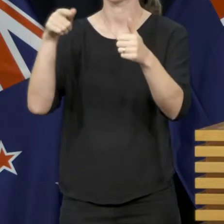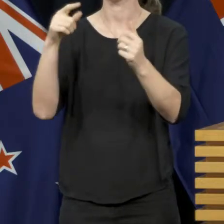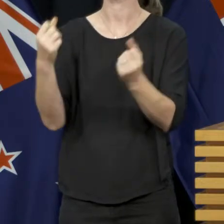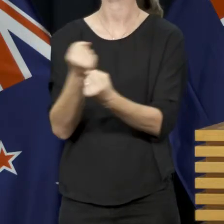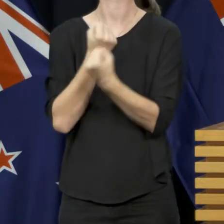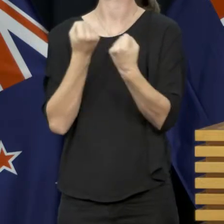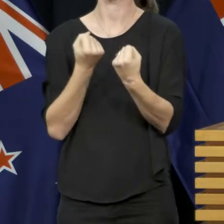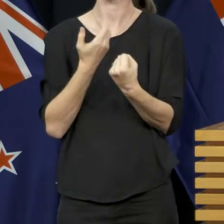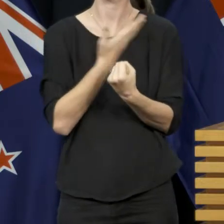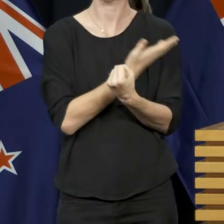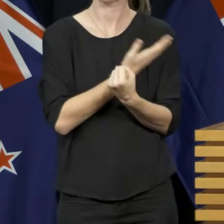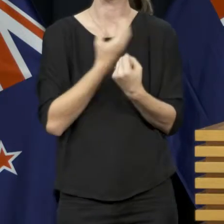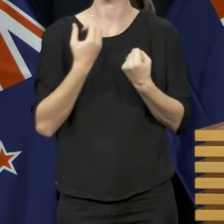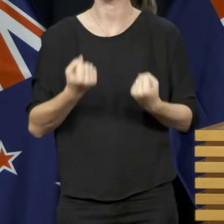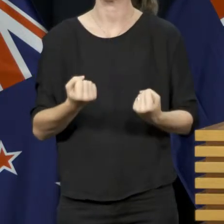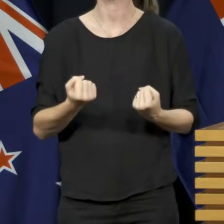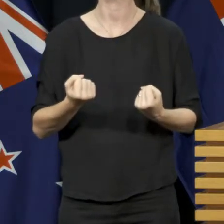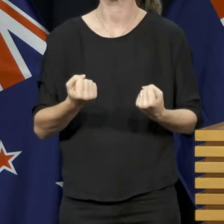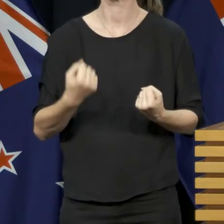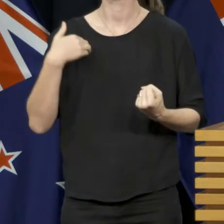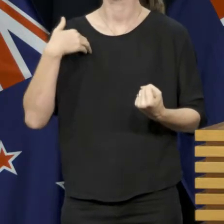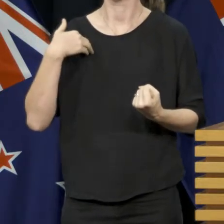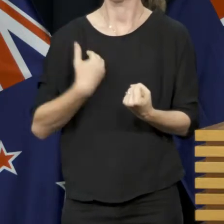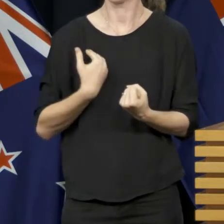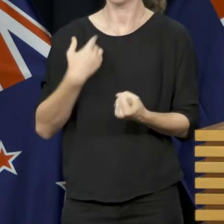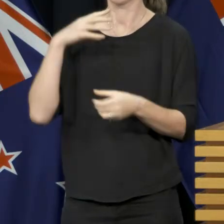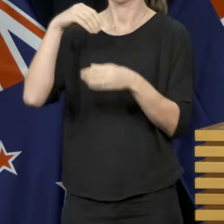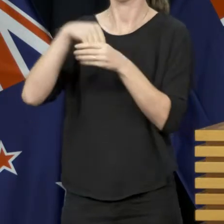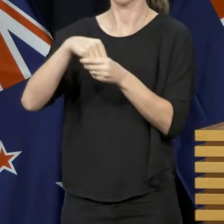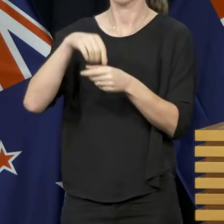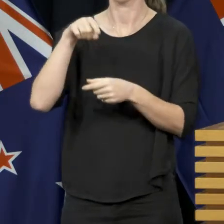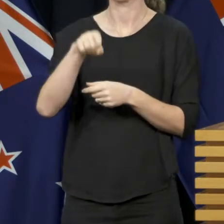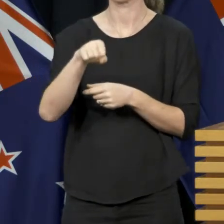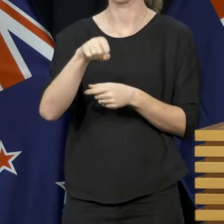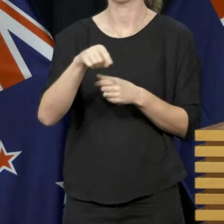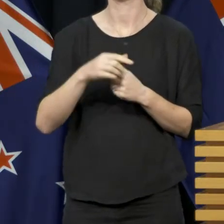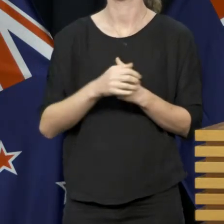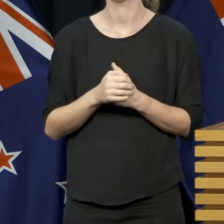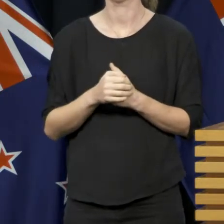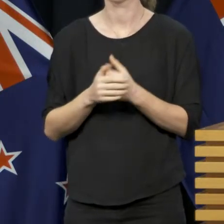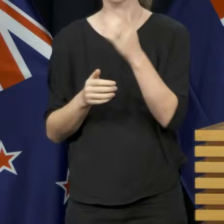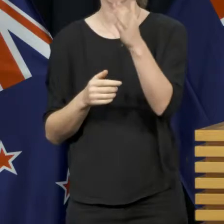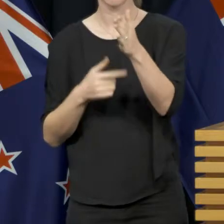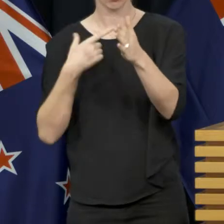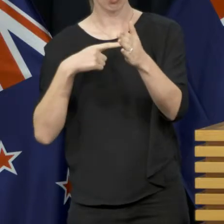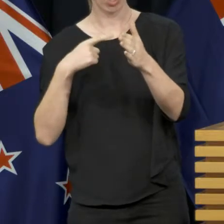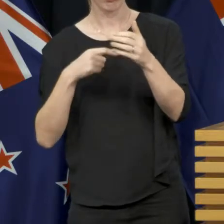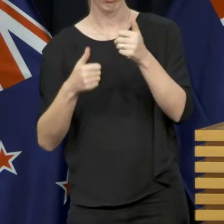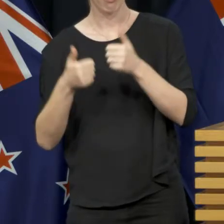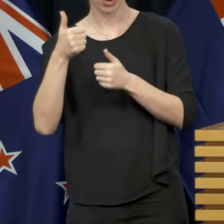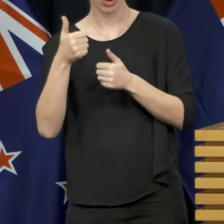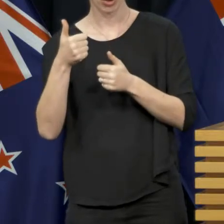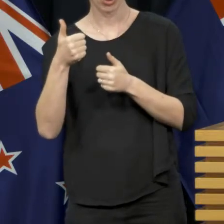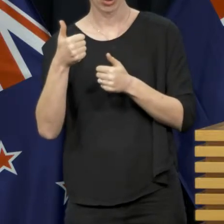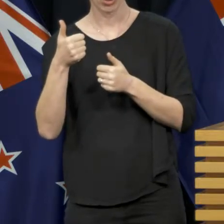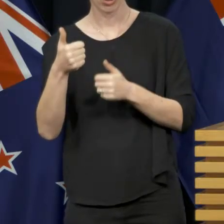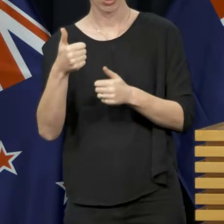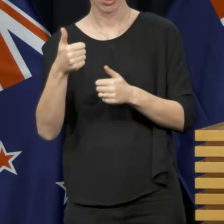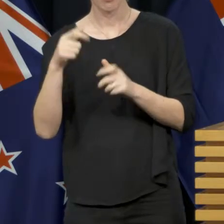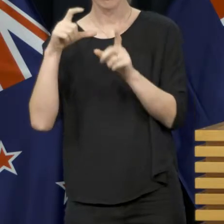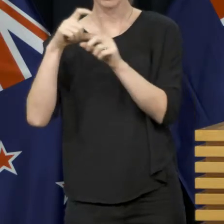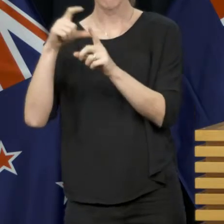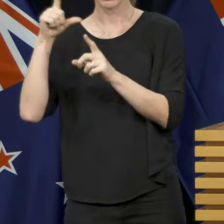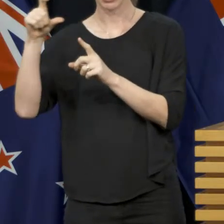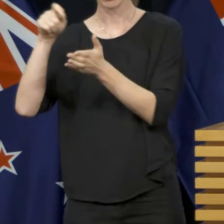strengths that Minister Hipkins has, and one of the things we need to bring to our COVID recovery and response. Preferable for you, Prime Minister, for David Clark